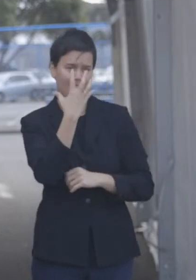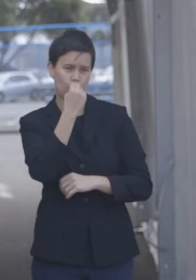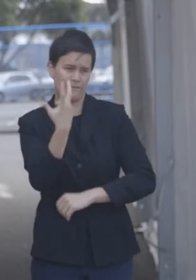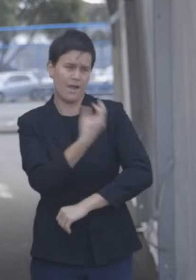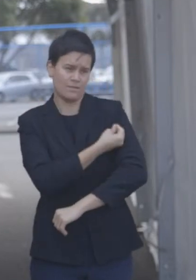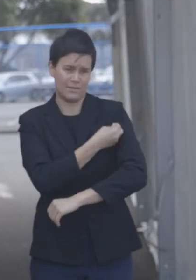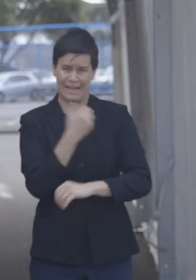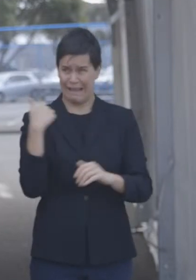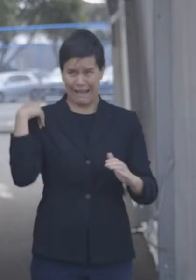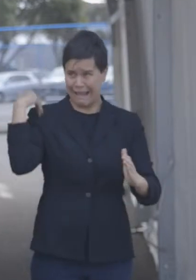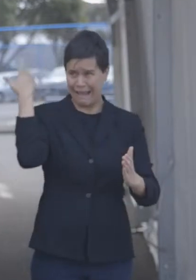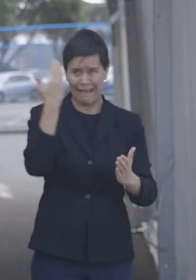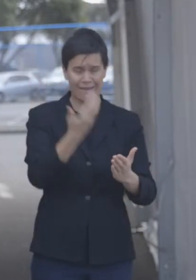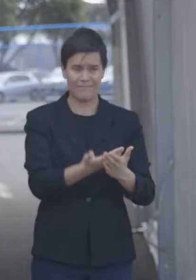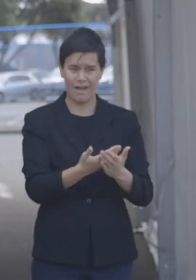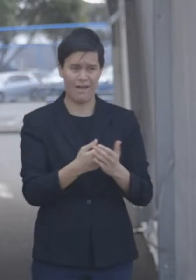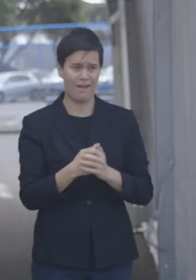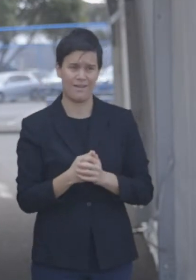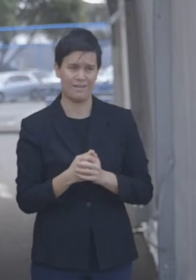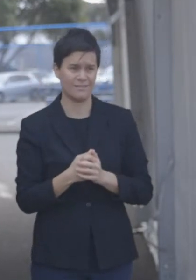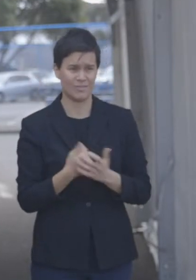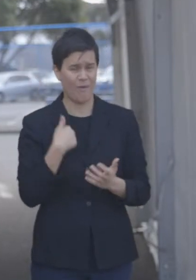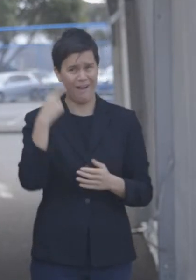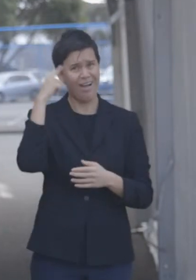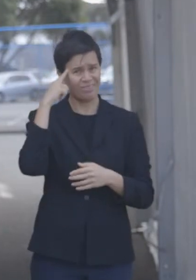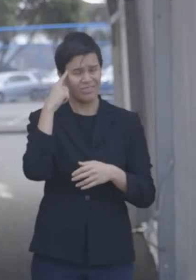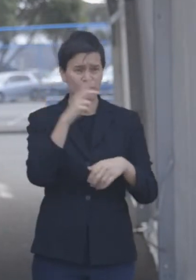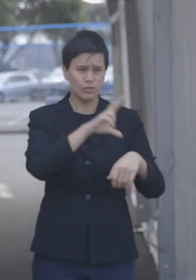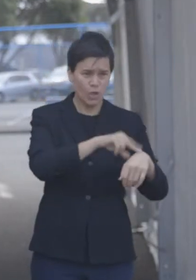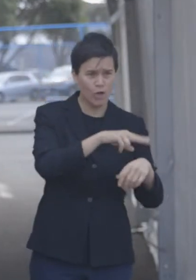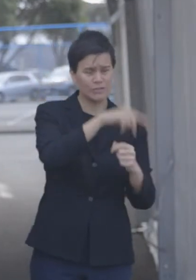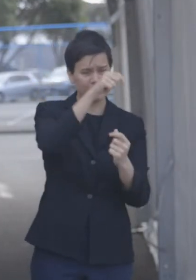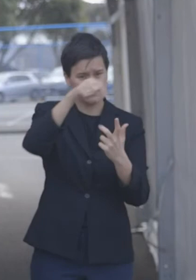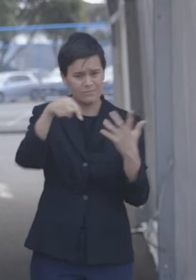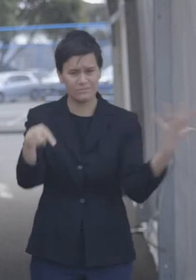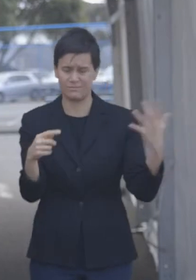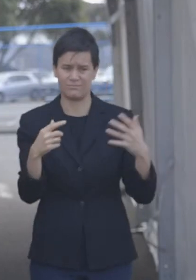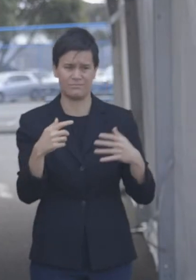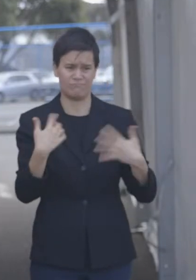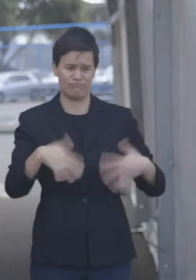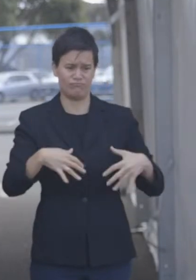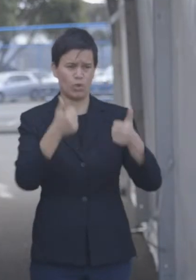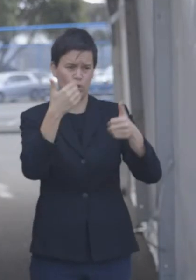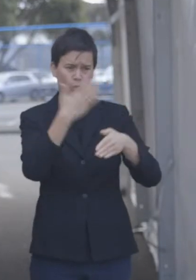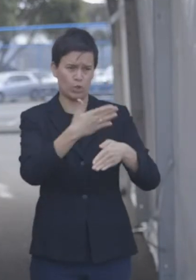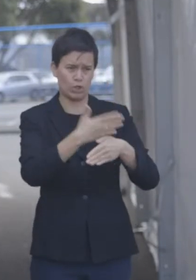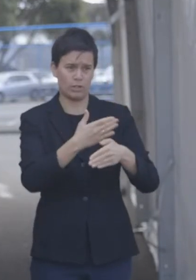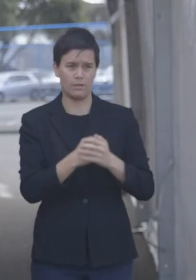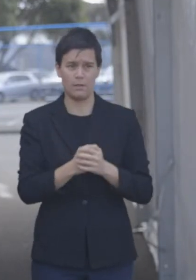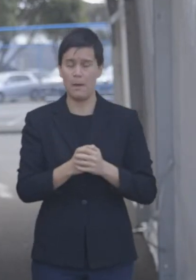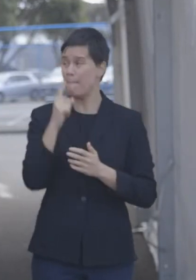goes to the heart of the effort that was put in by general practice and others to ensure people were vaccinated.